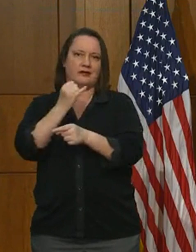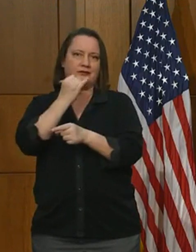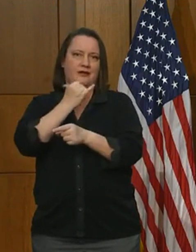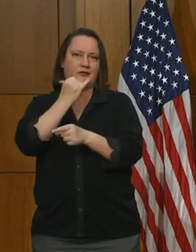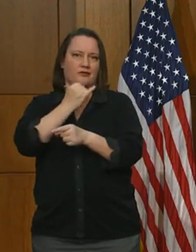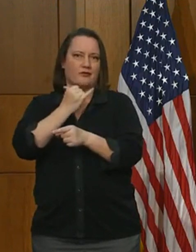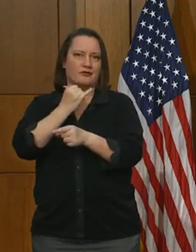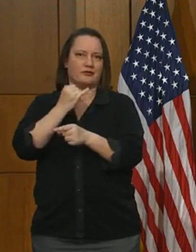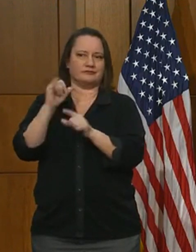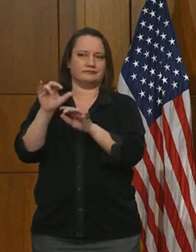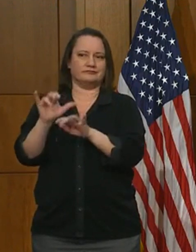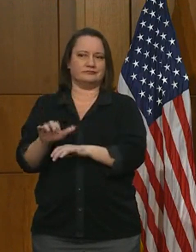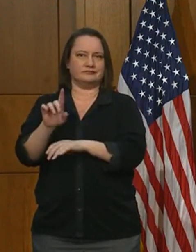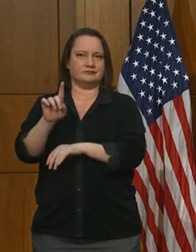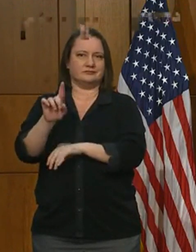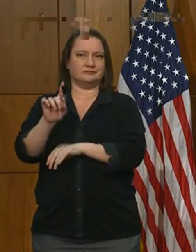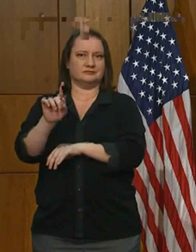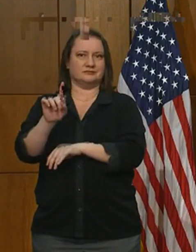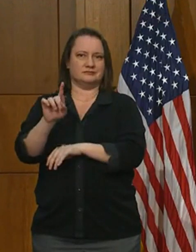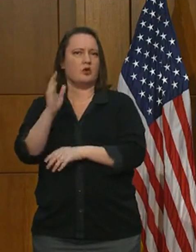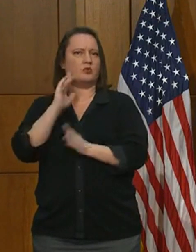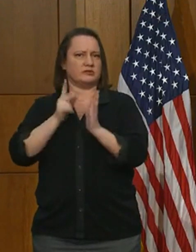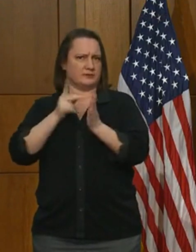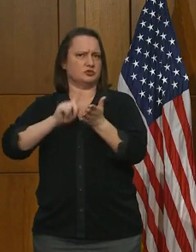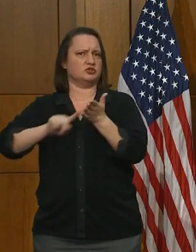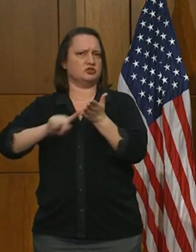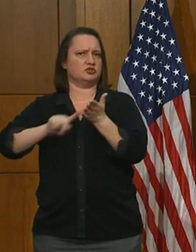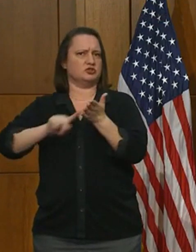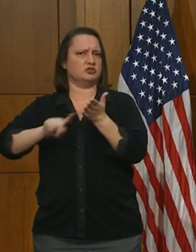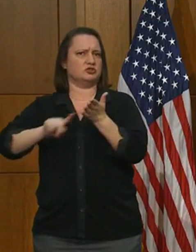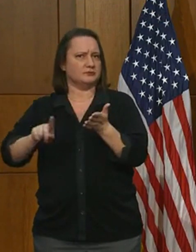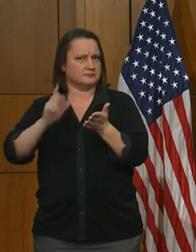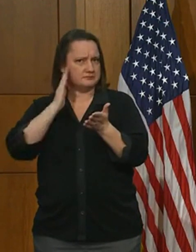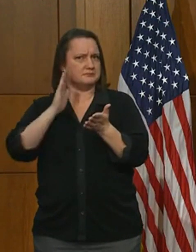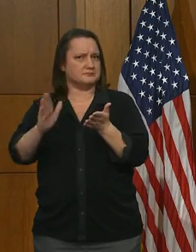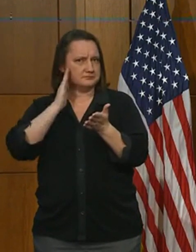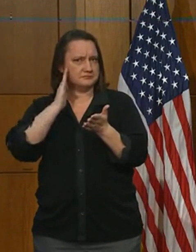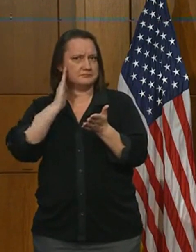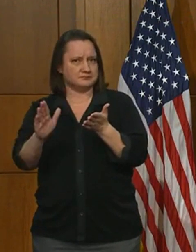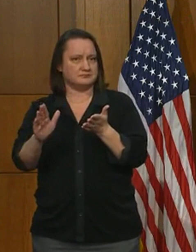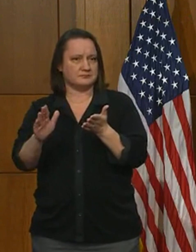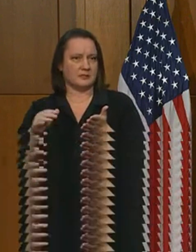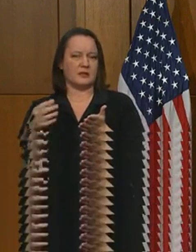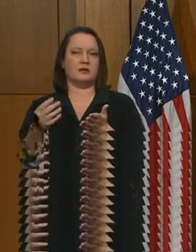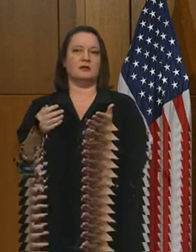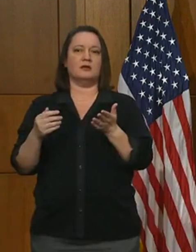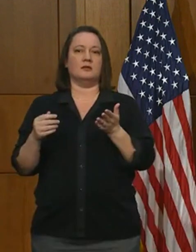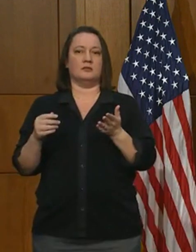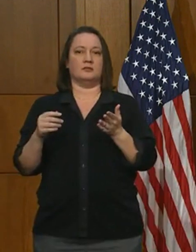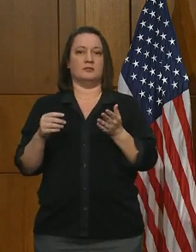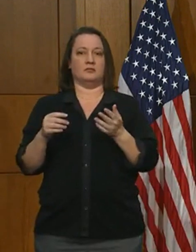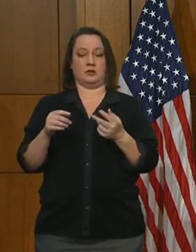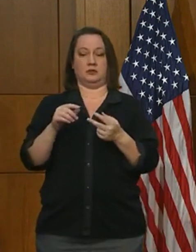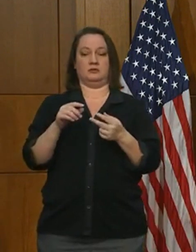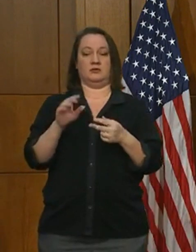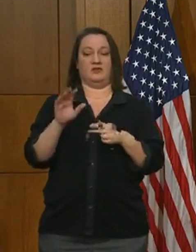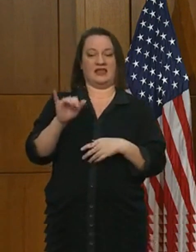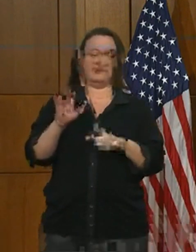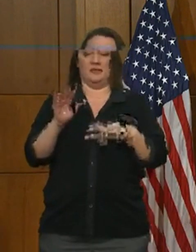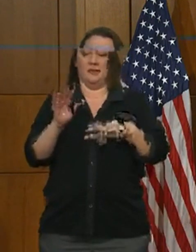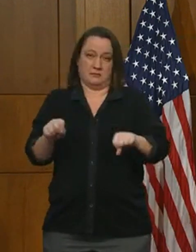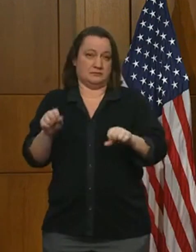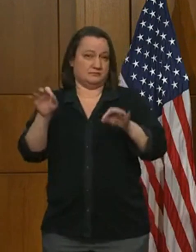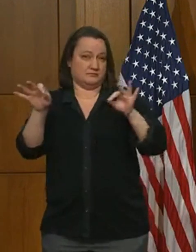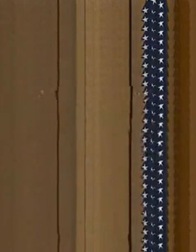data. We'll double check to make sure that there's not another explanation. But those are the potential explanations in terms